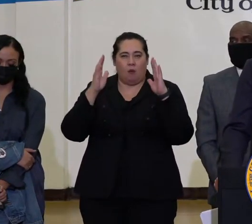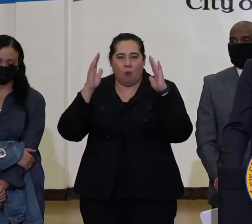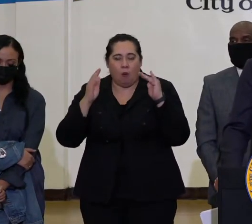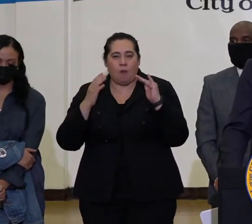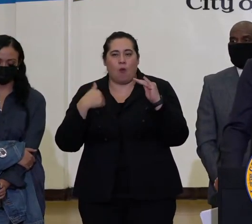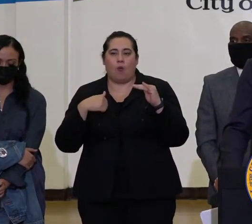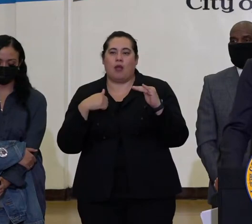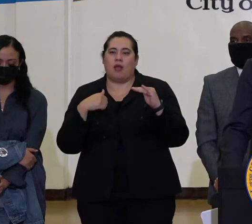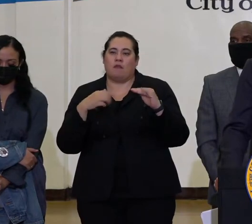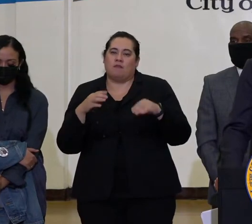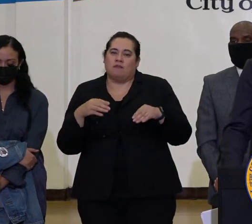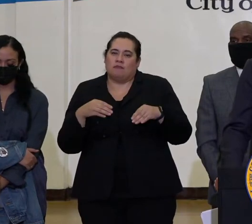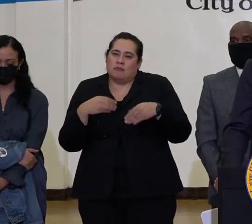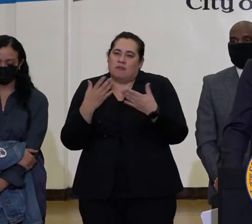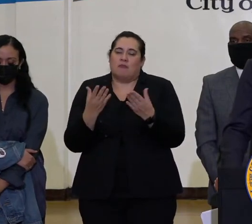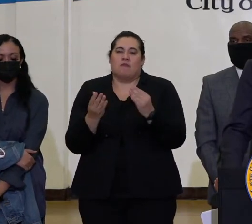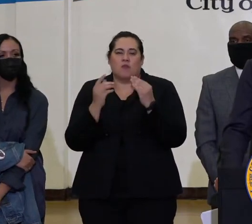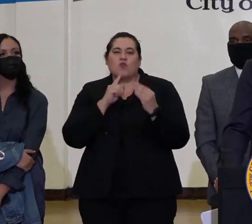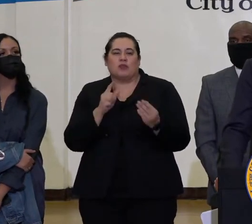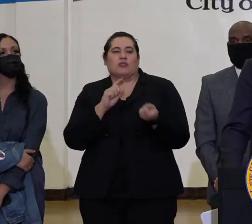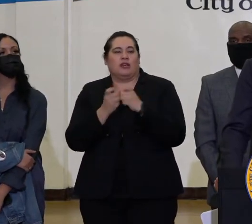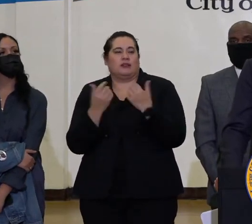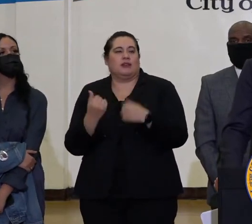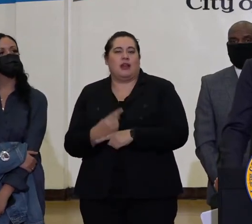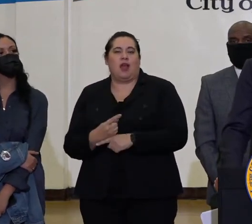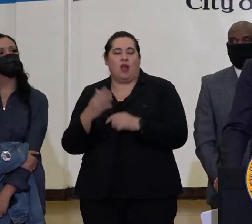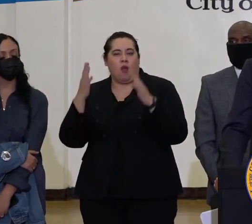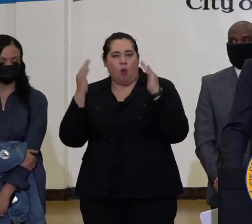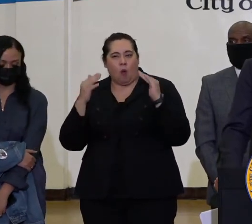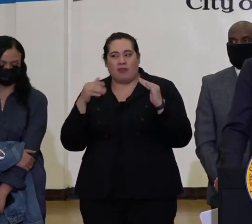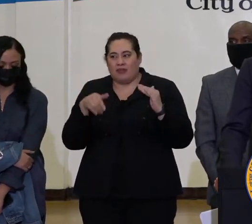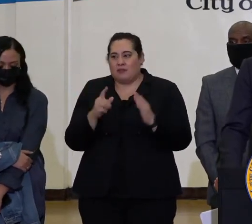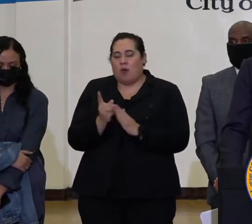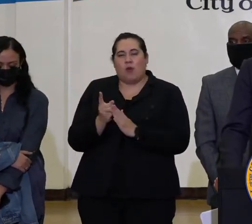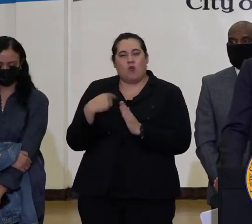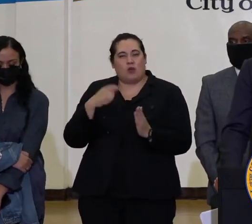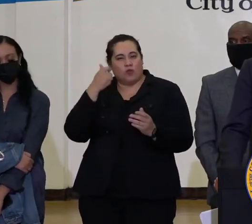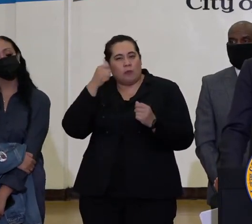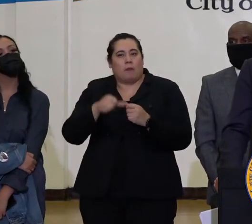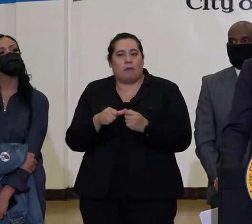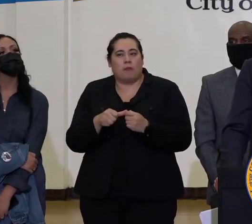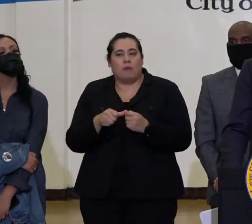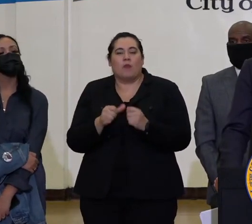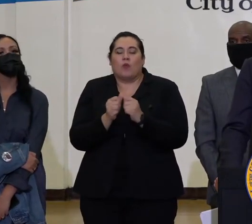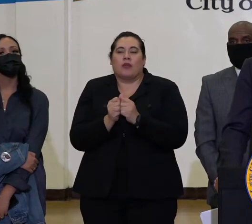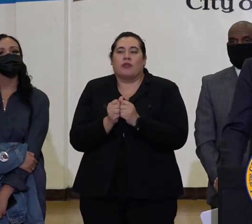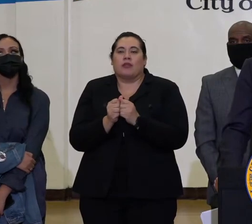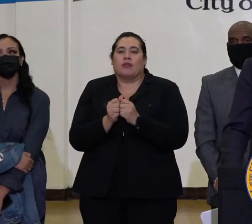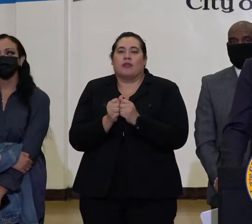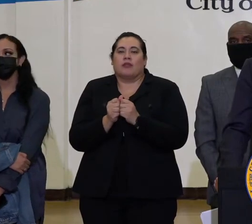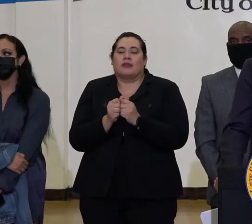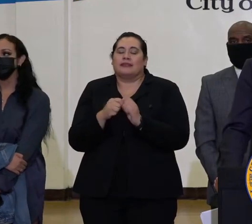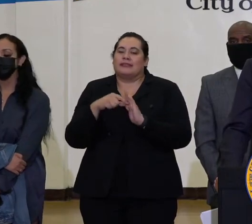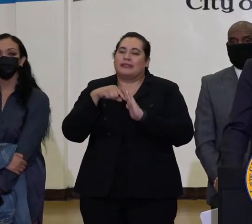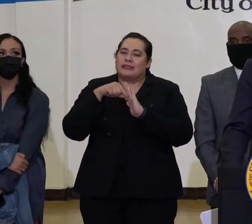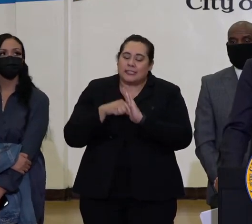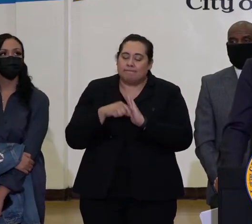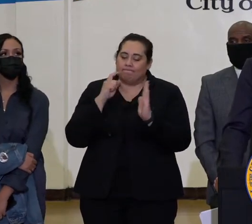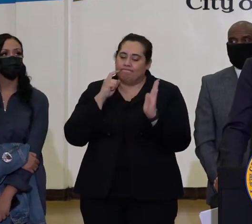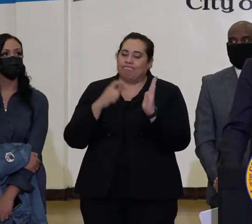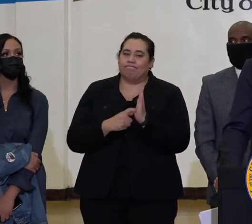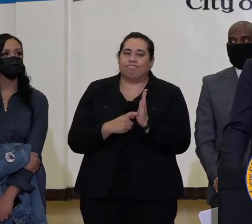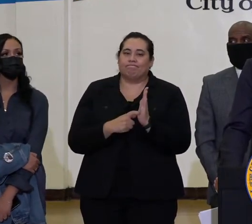we're making real change here today. And so I hope we mark this moment with a deep